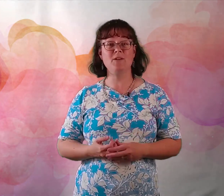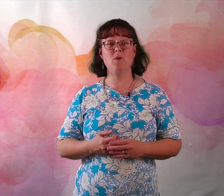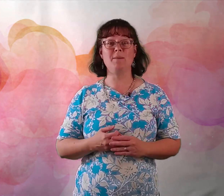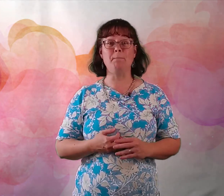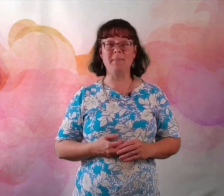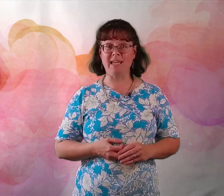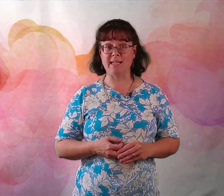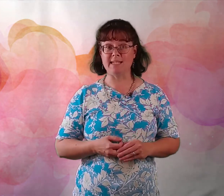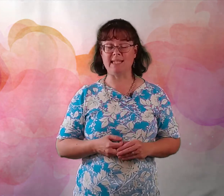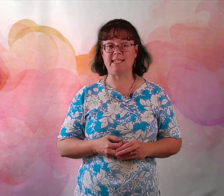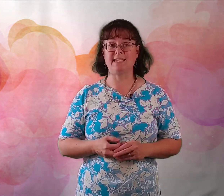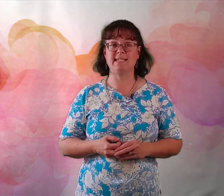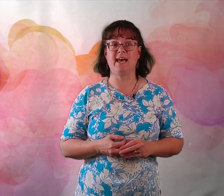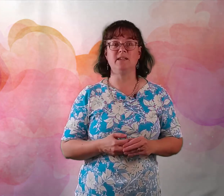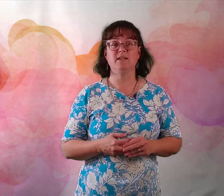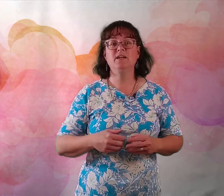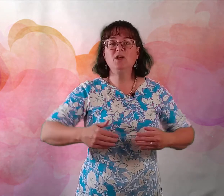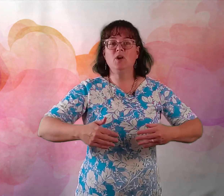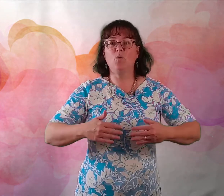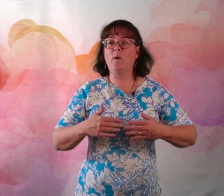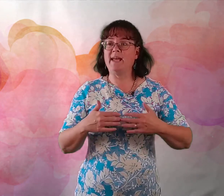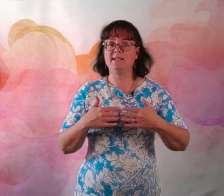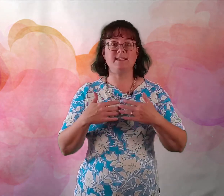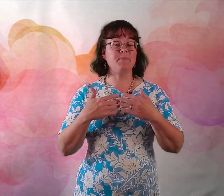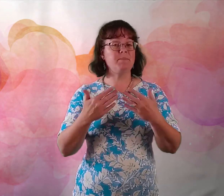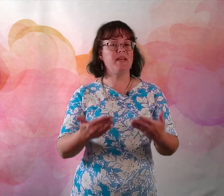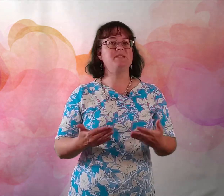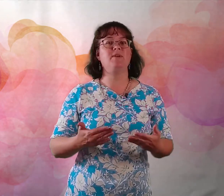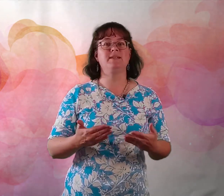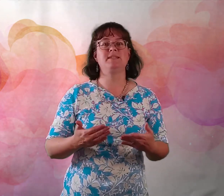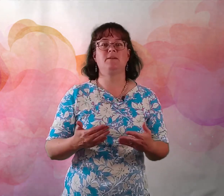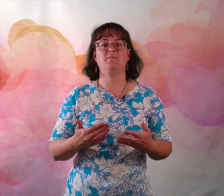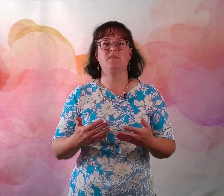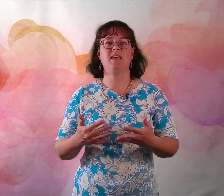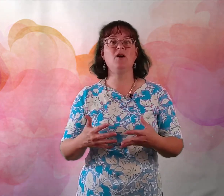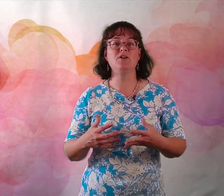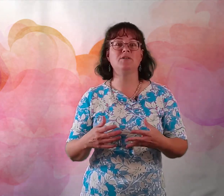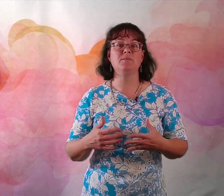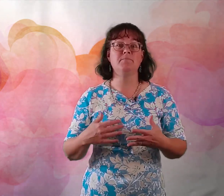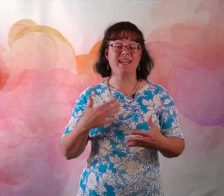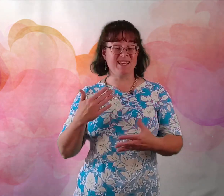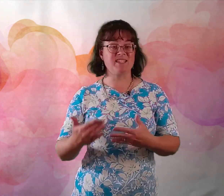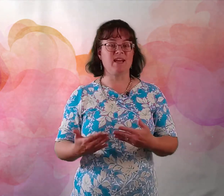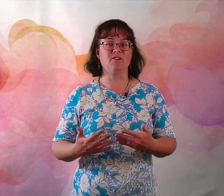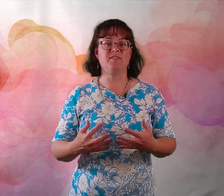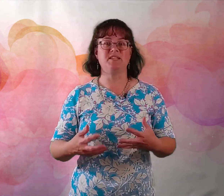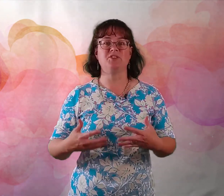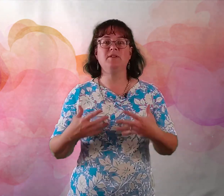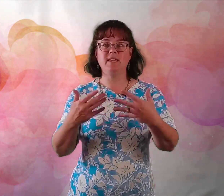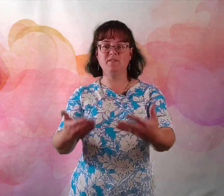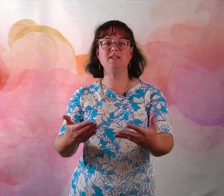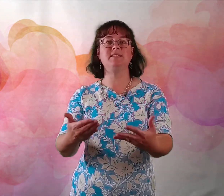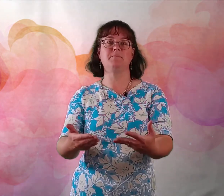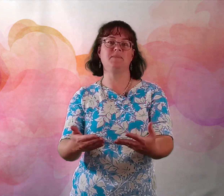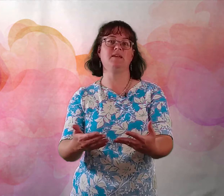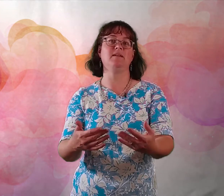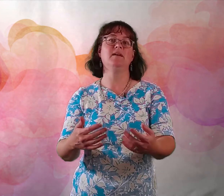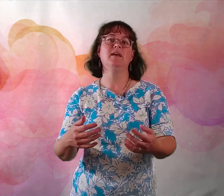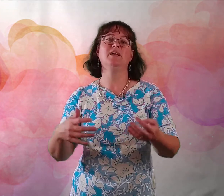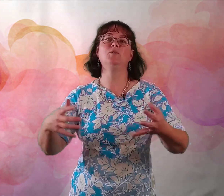what it means instead. When somebody pays a ransom, they are making a sacrifice. They're giving something in